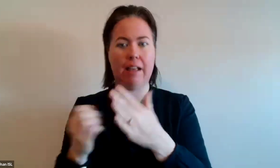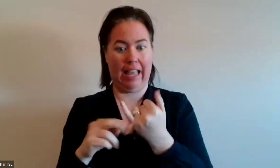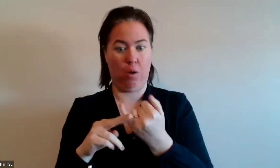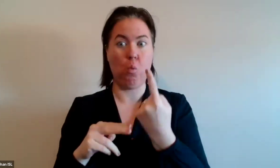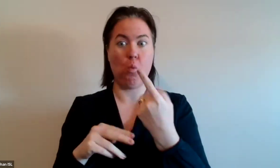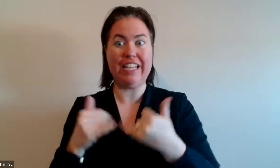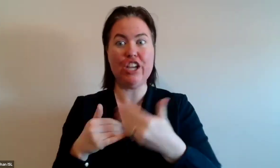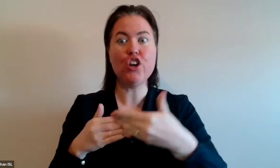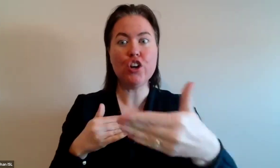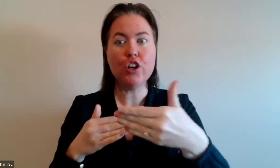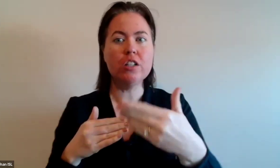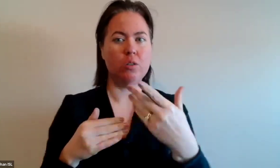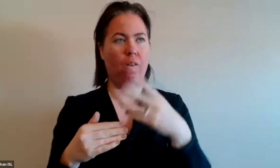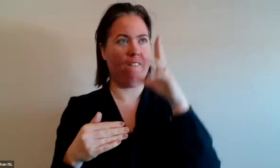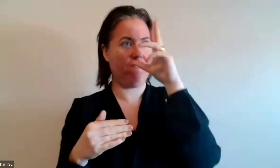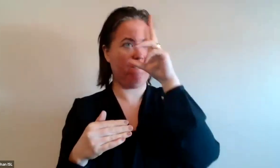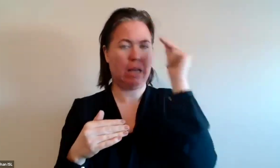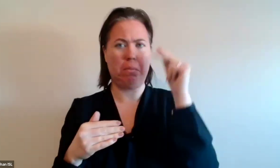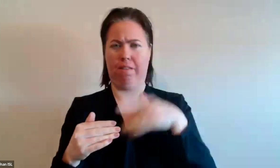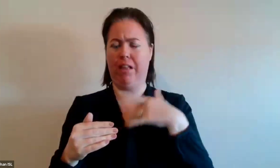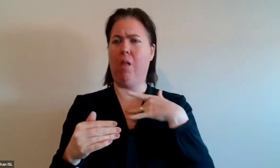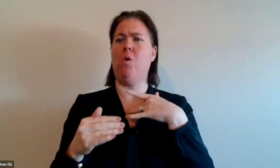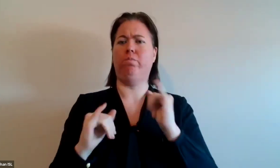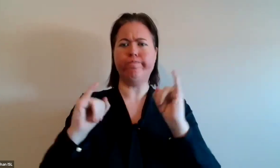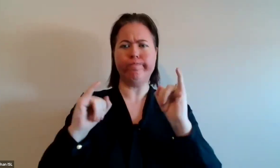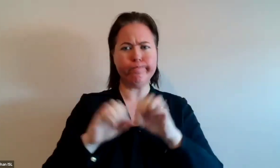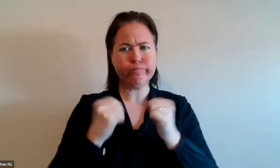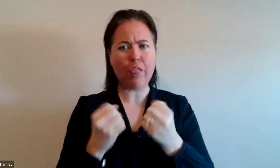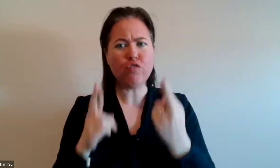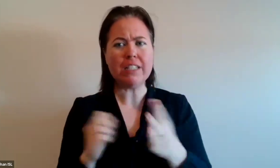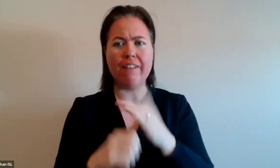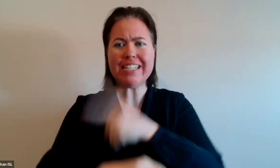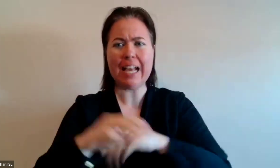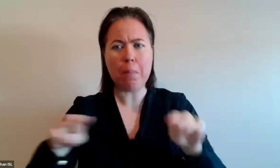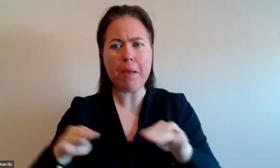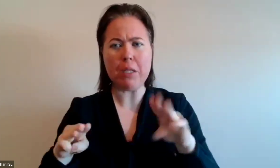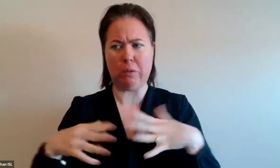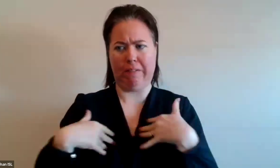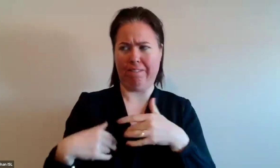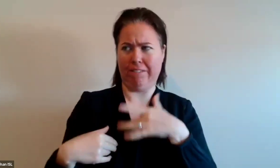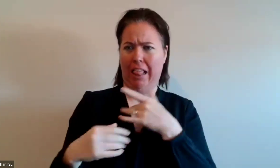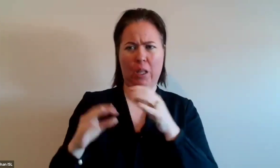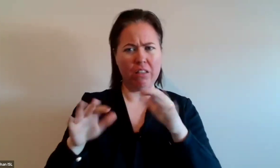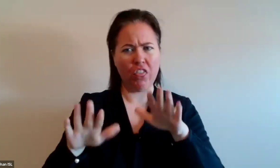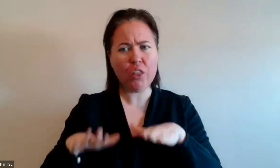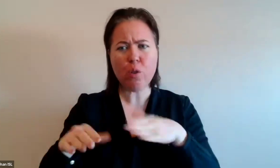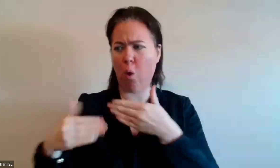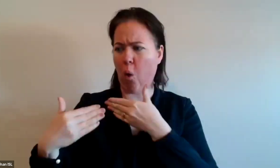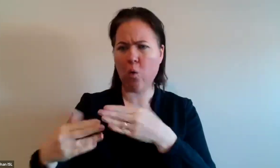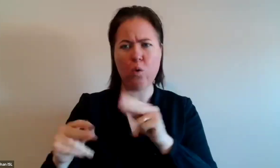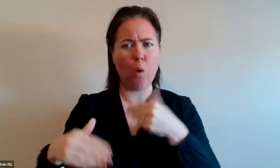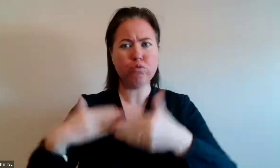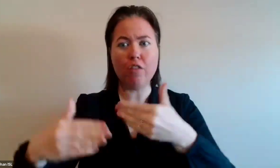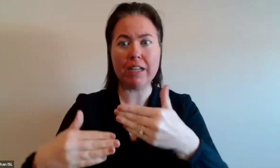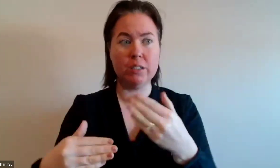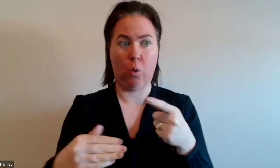maybe are very serious violations of the rights of disabled people, where they're concerned there's not enough progress being made. So that is an option that the committee has